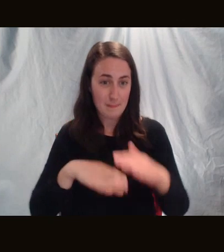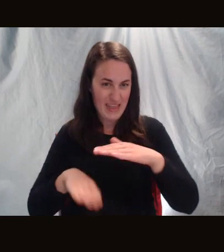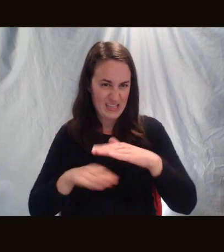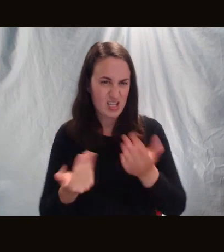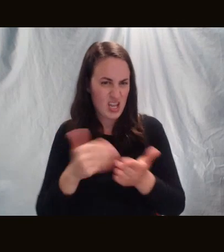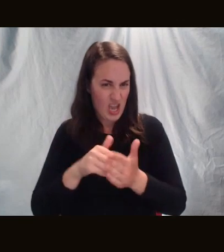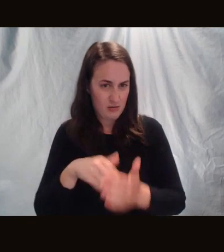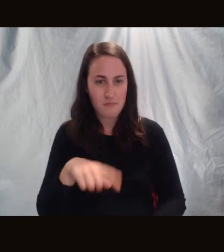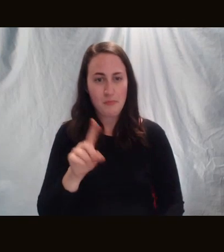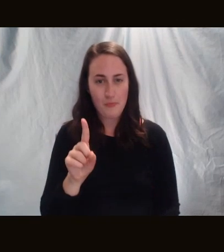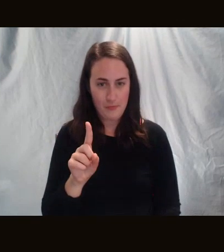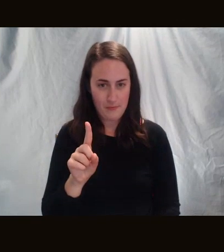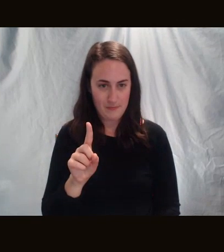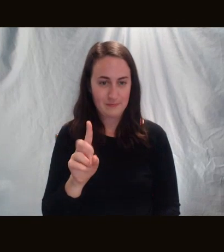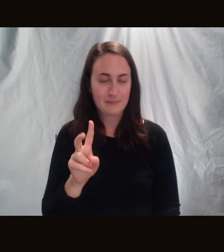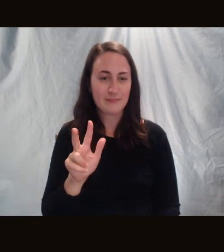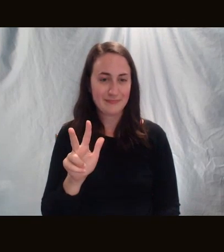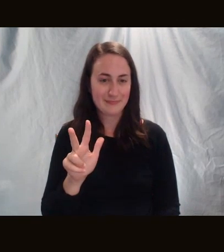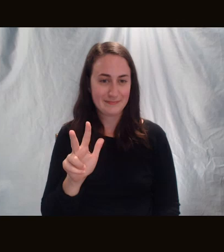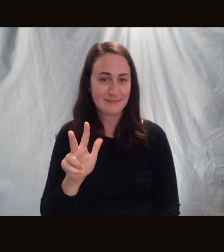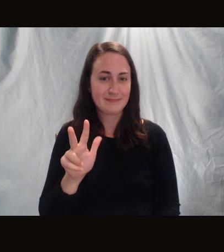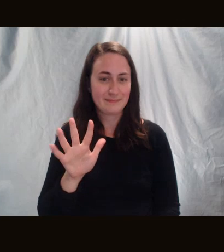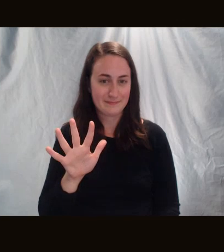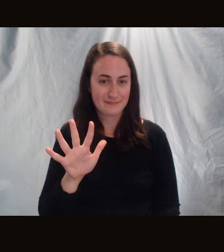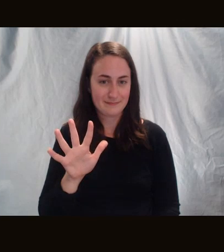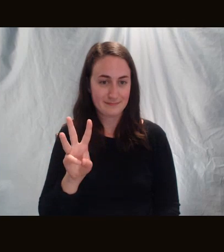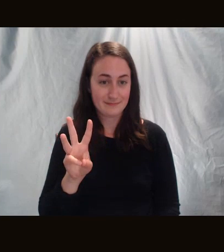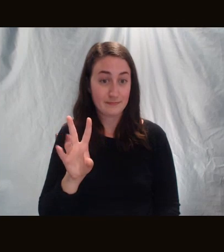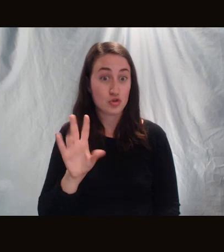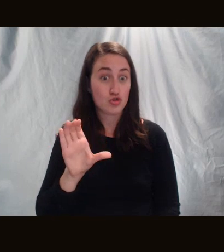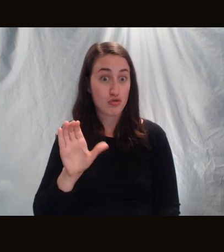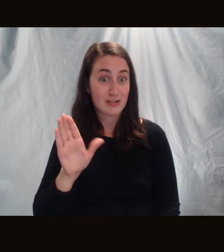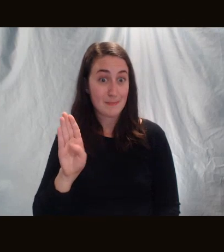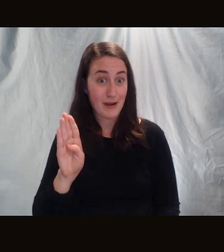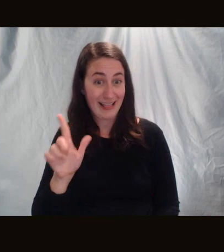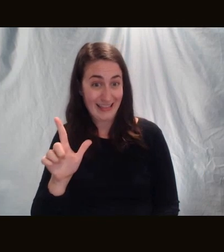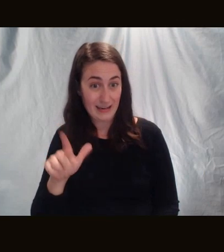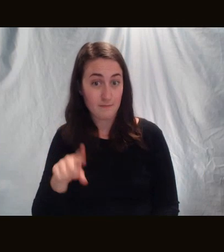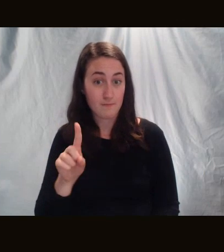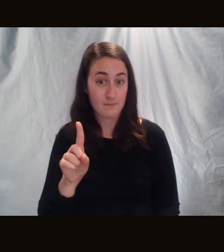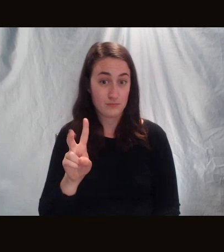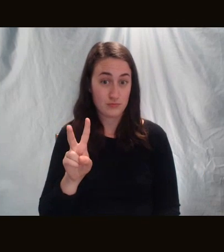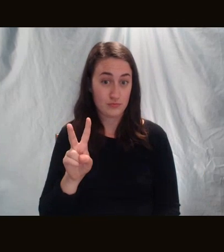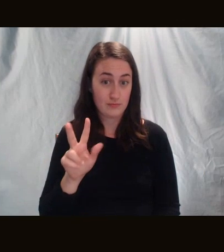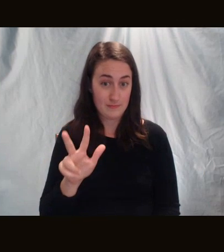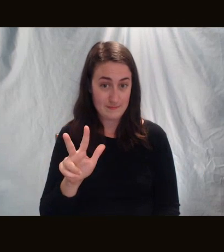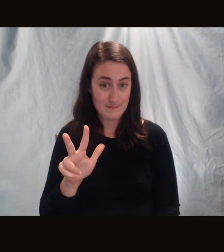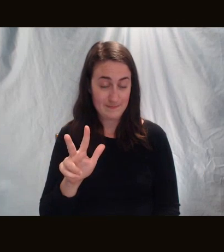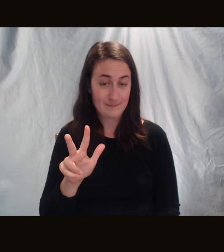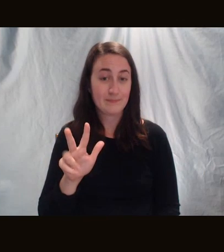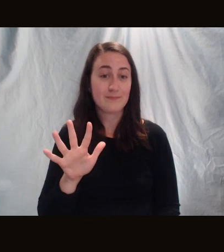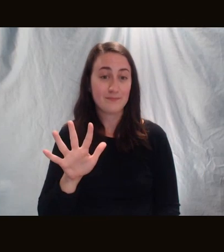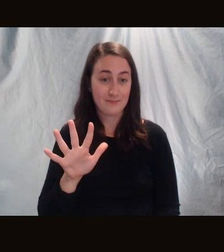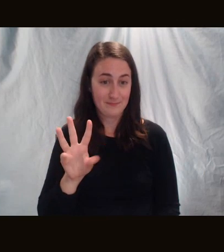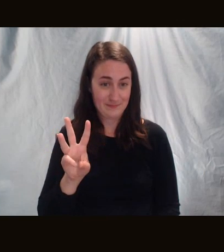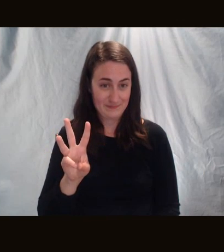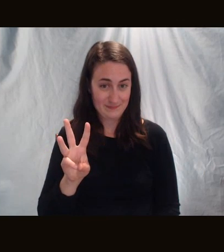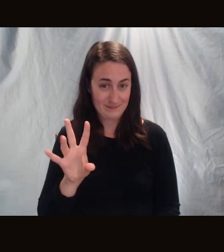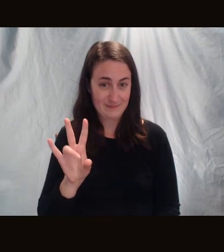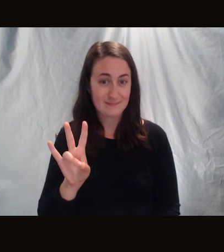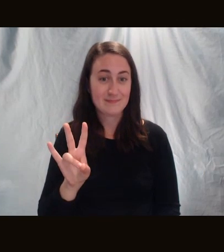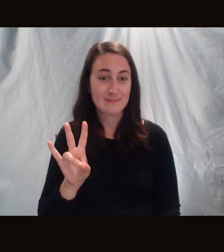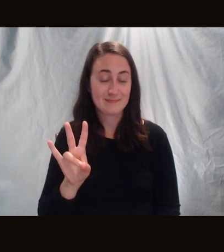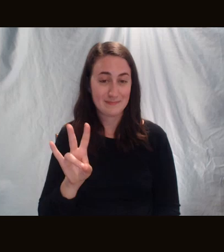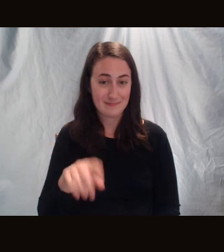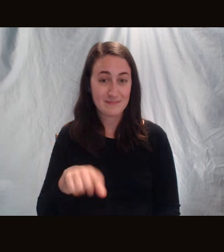time. Why not? Basic, 2, 3. Here's the cross body lead. Open, create the space. Lead and switch